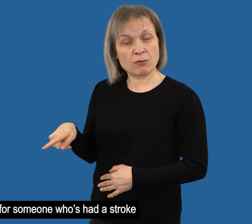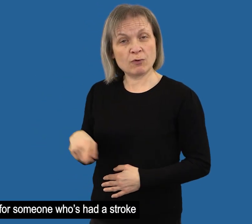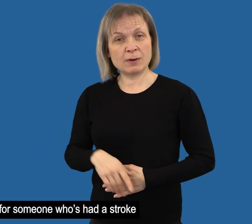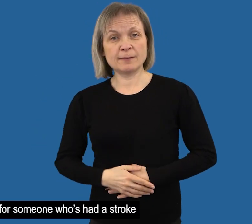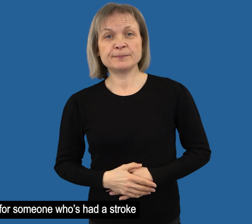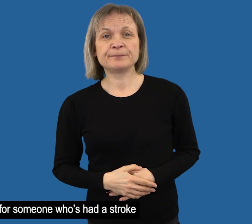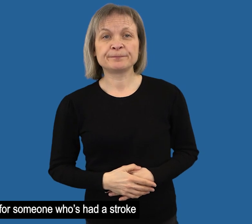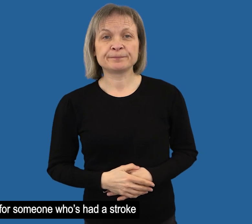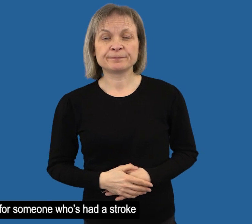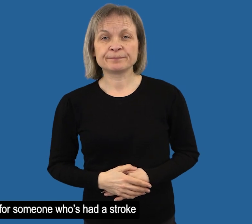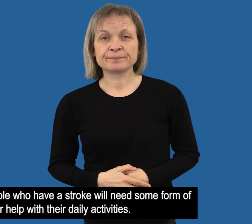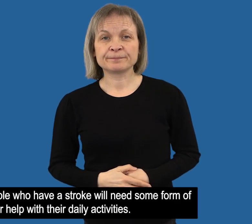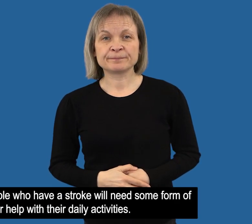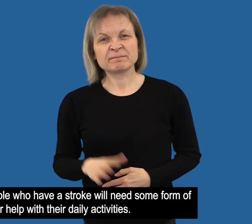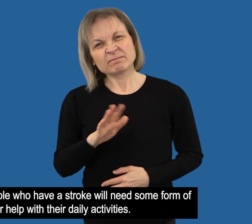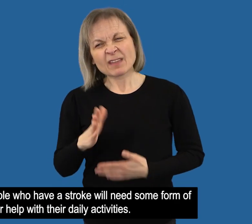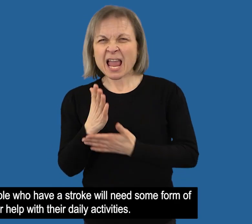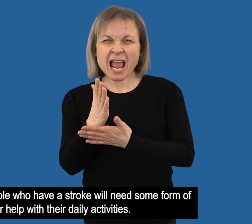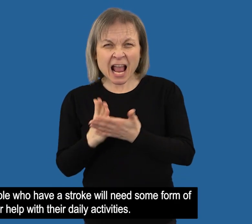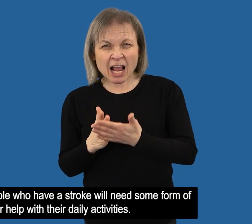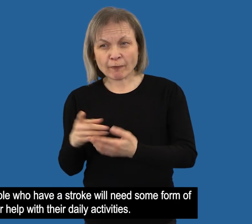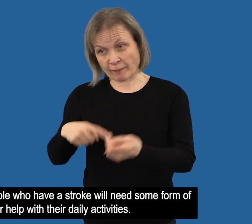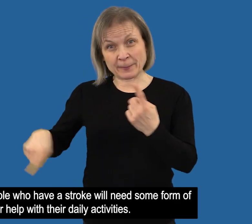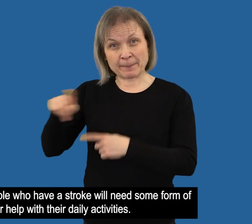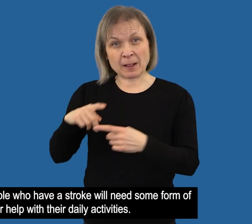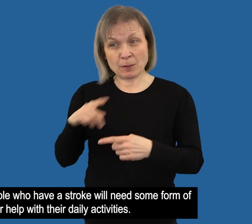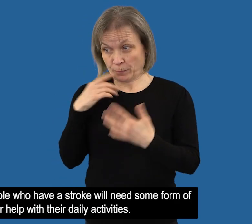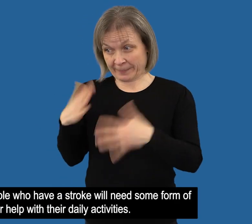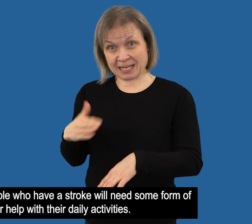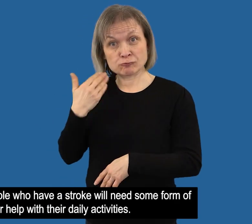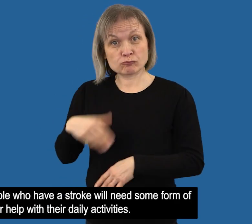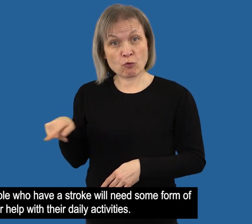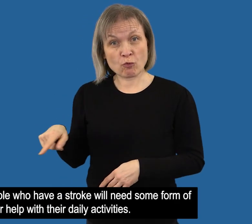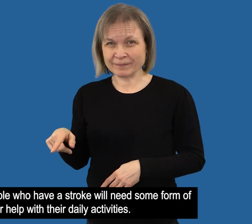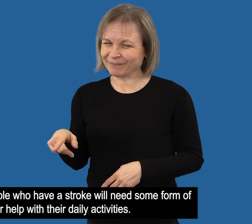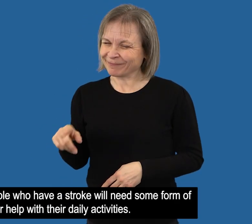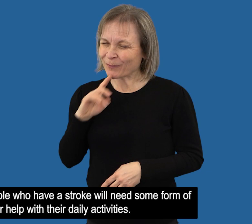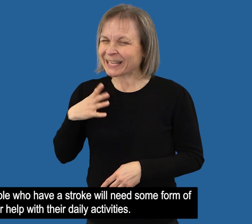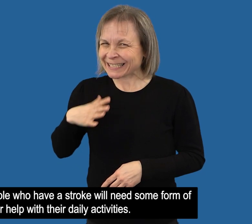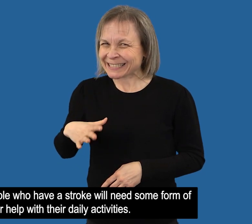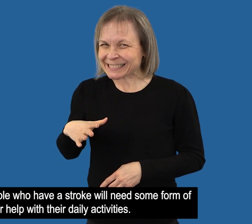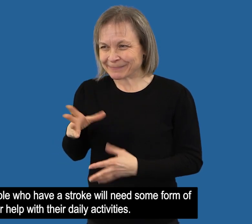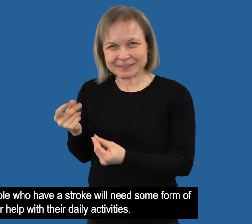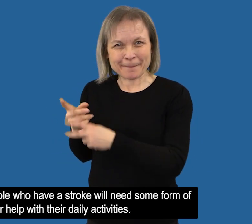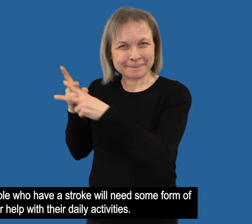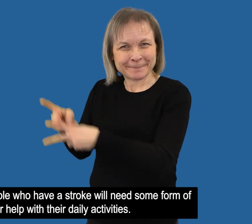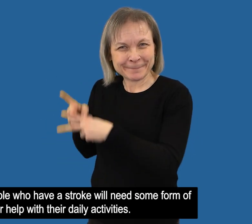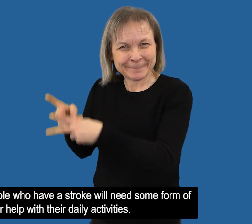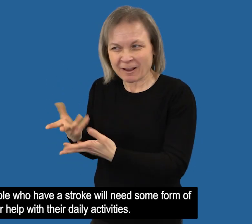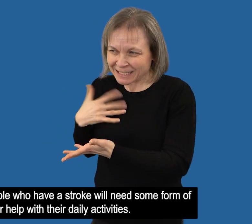Caring for someone who's had a stroke. Around half the people who have a stroke will need some form of care or help with their